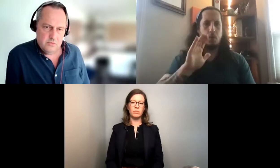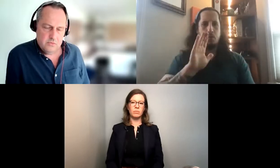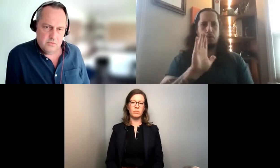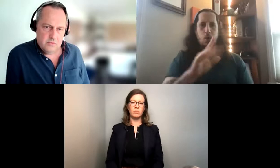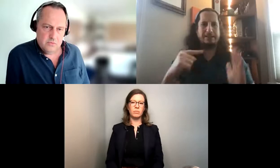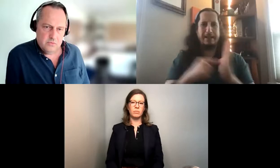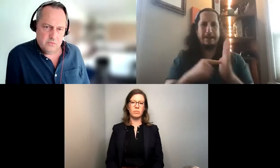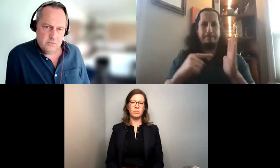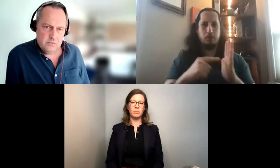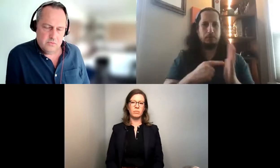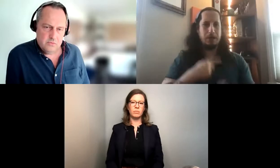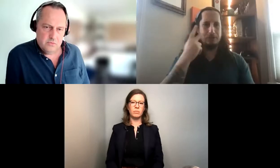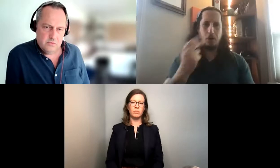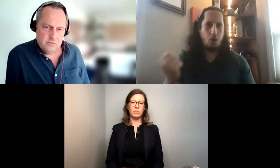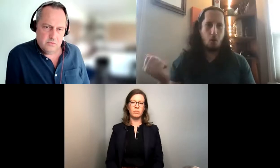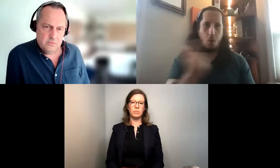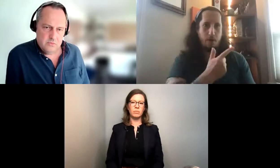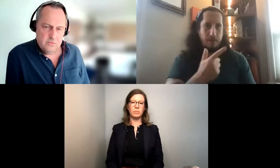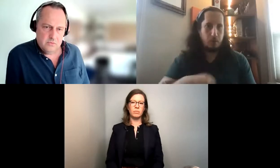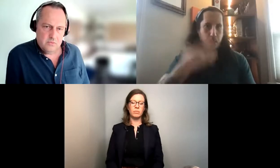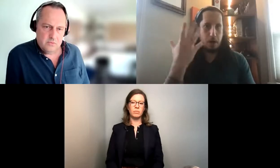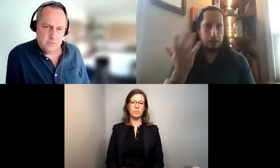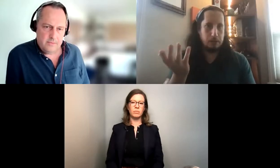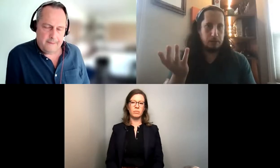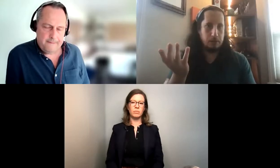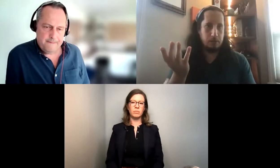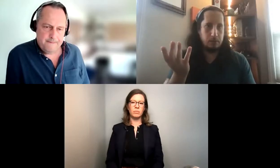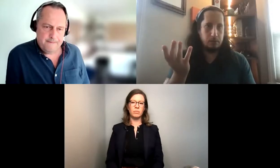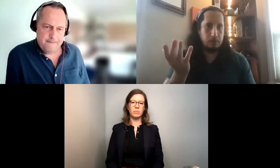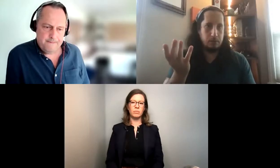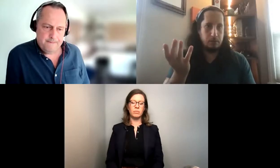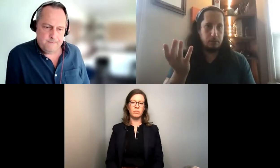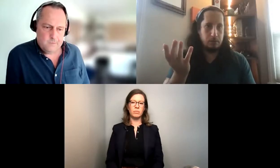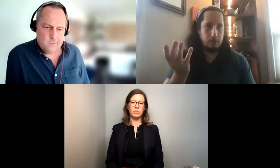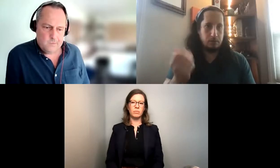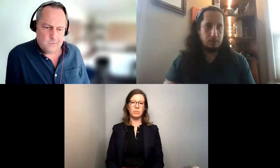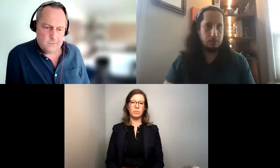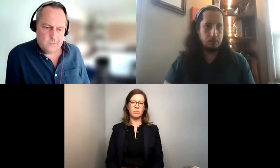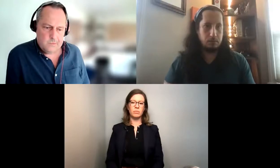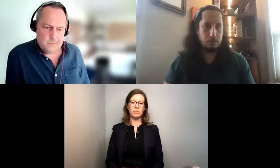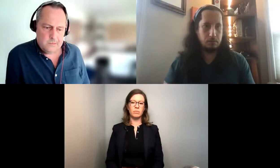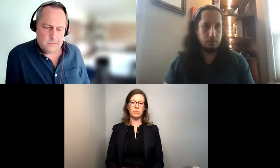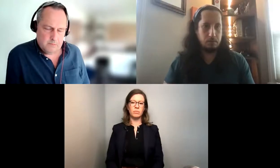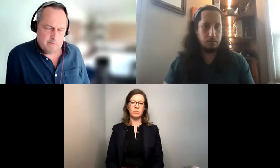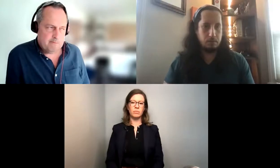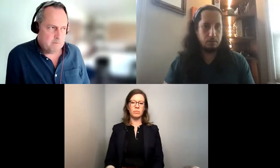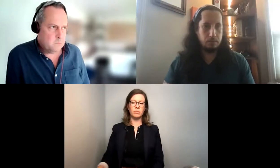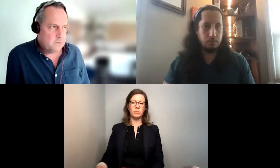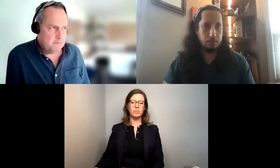signers who have darker skin, because in your examples, all of them were white-skinned people.